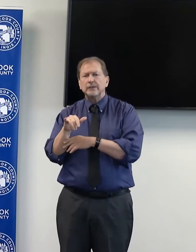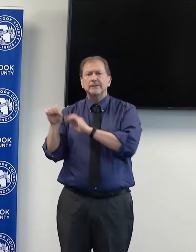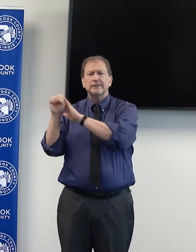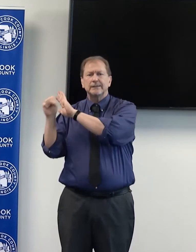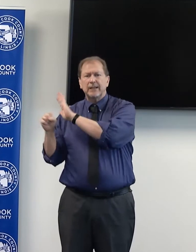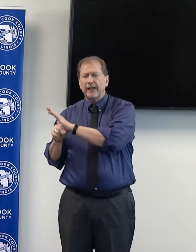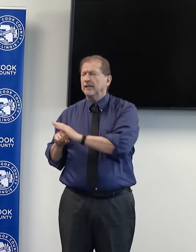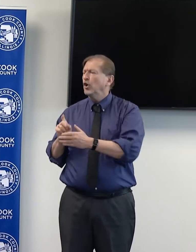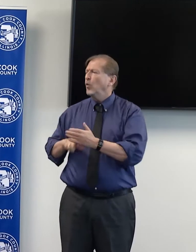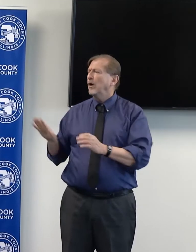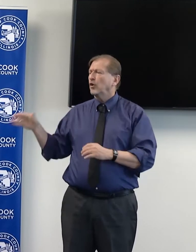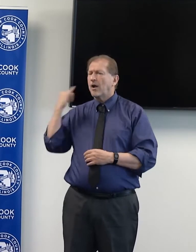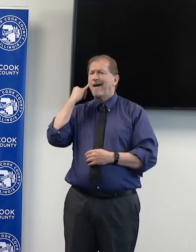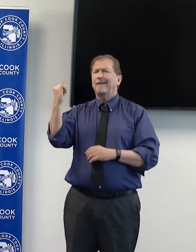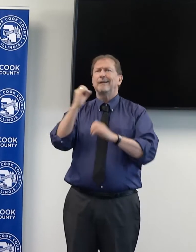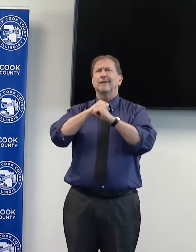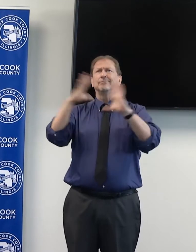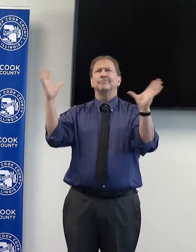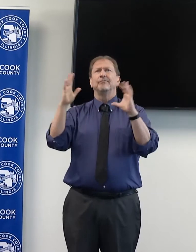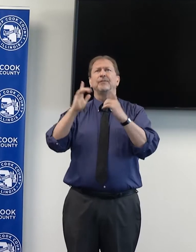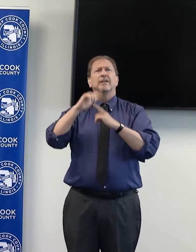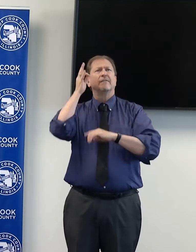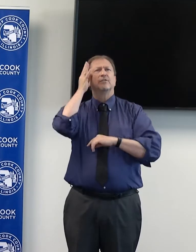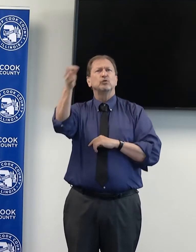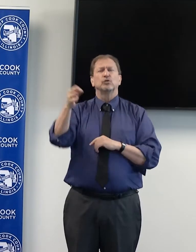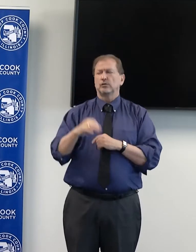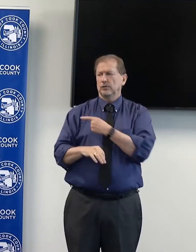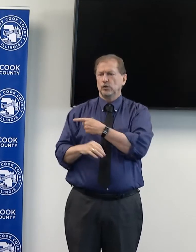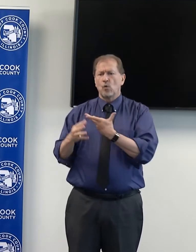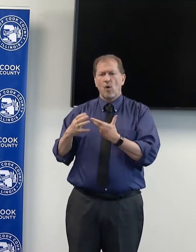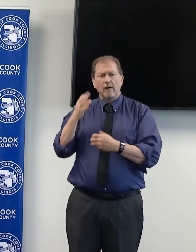changes do you think would really help? What are you going to push